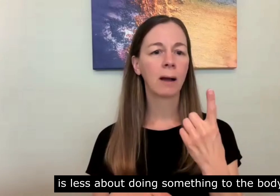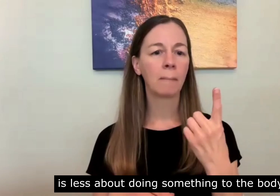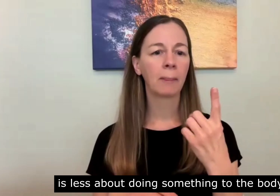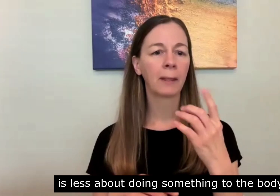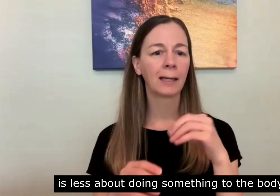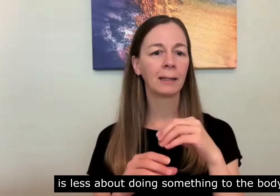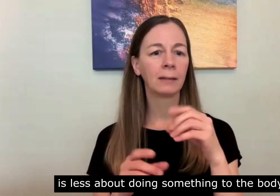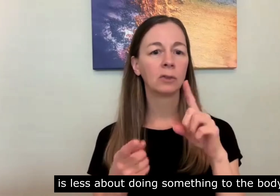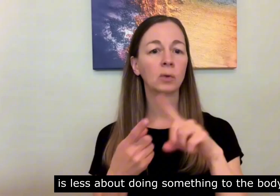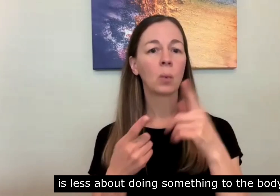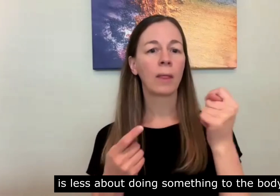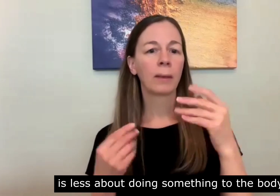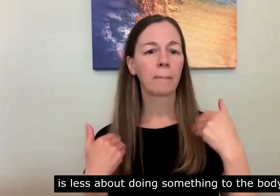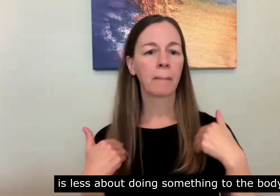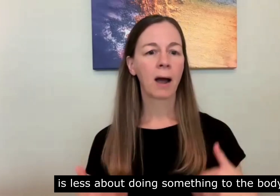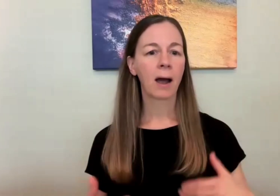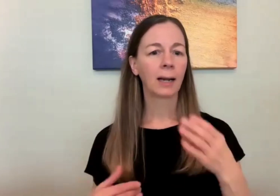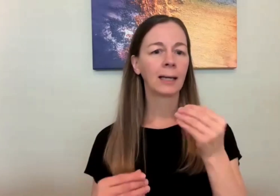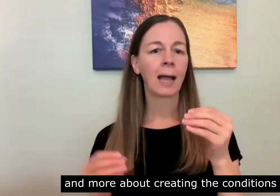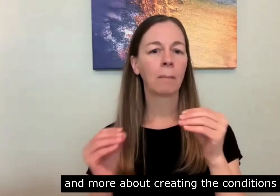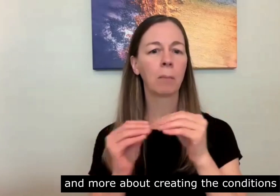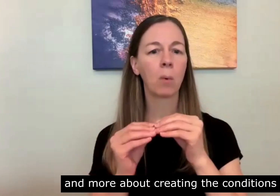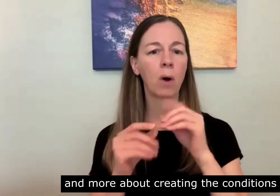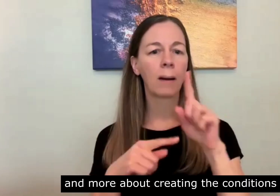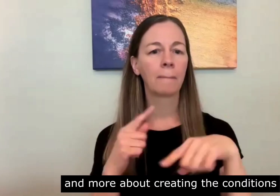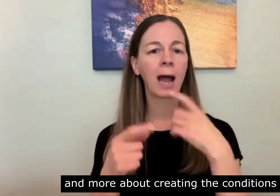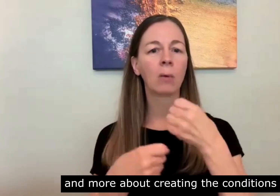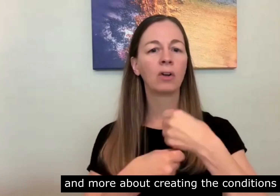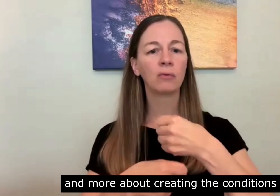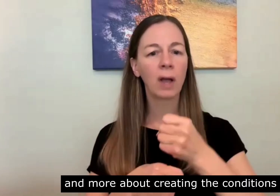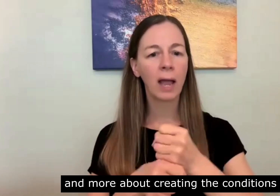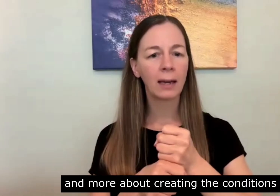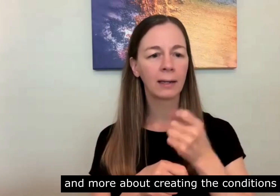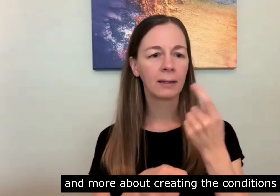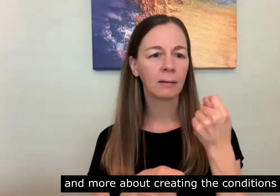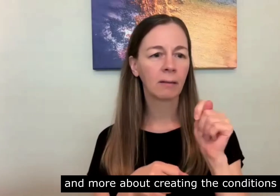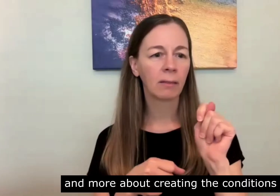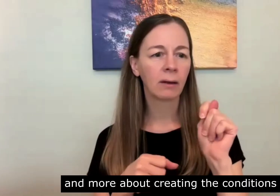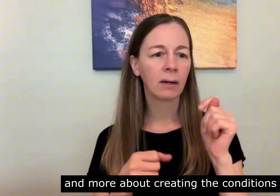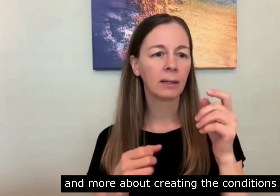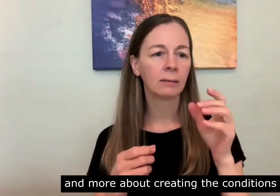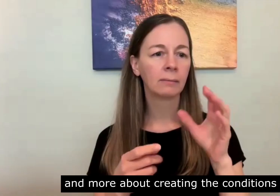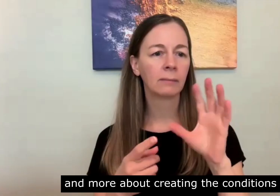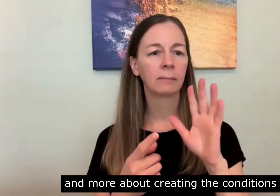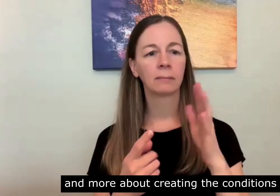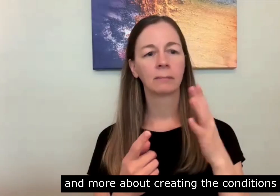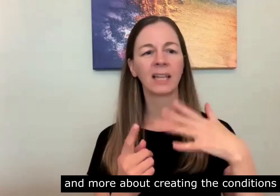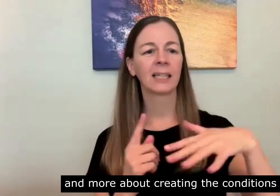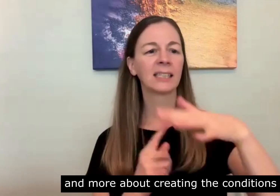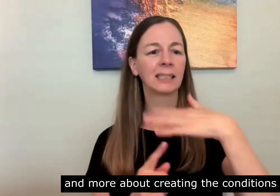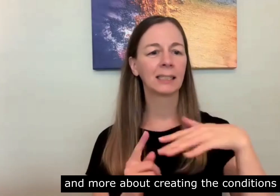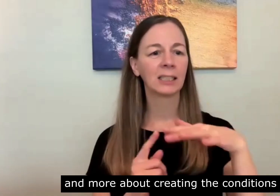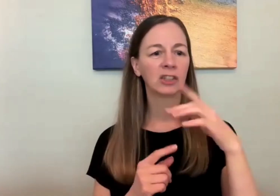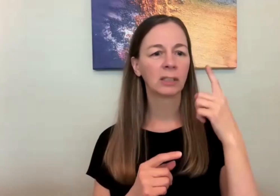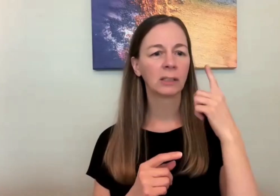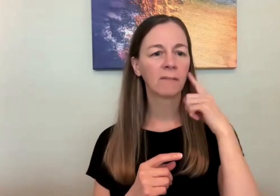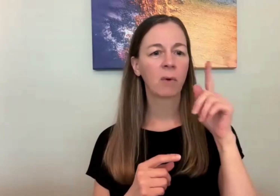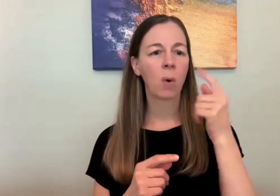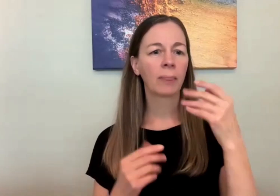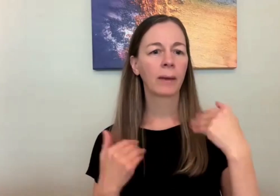something to the body and more about creating the conditions for